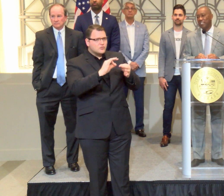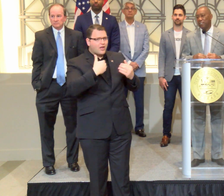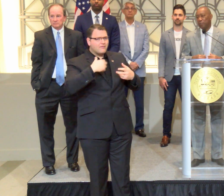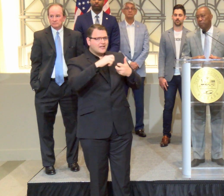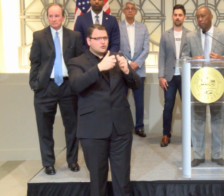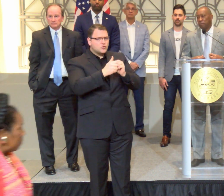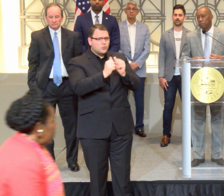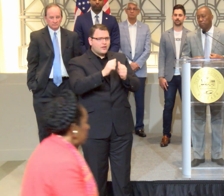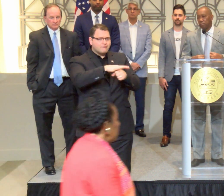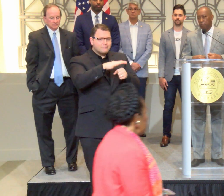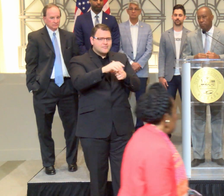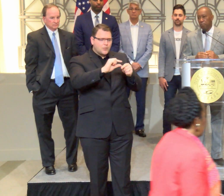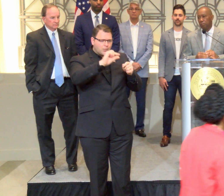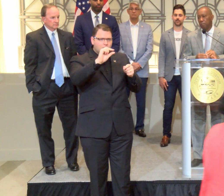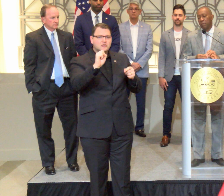Yes.